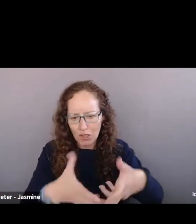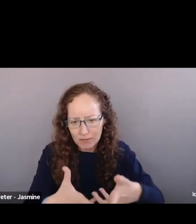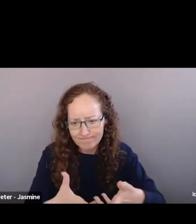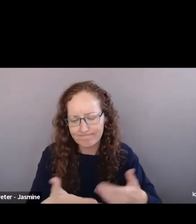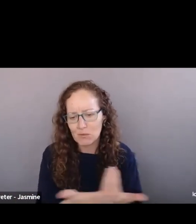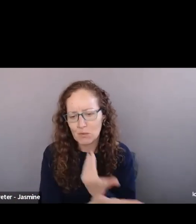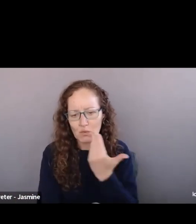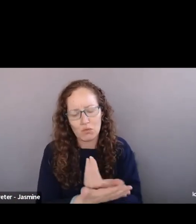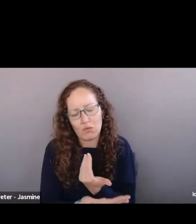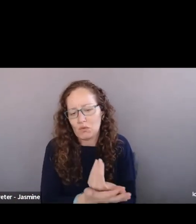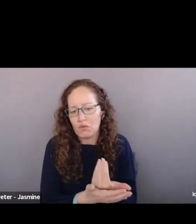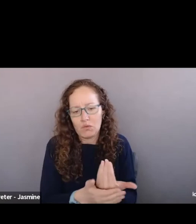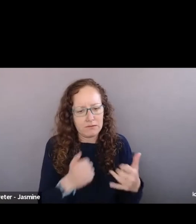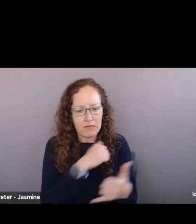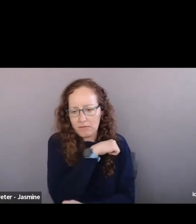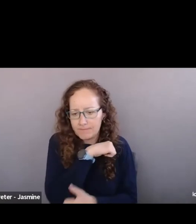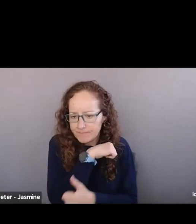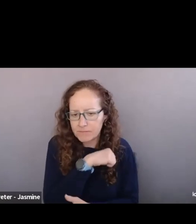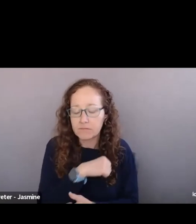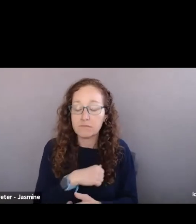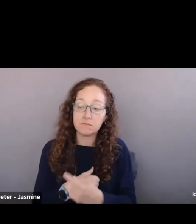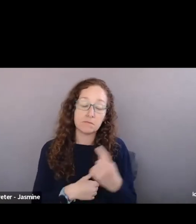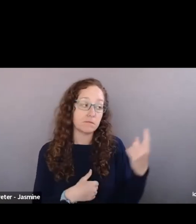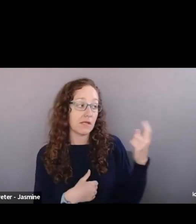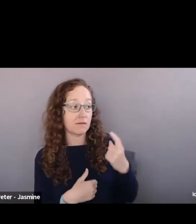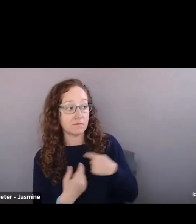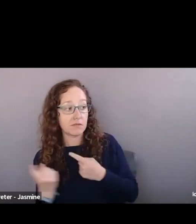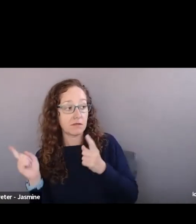So I approach today's talk from a place of narrative,